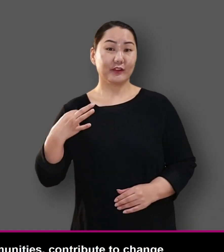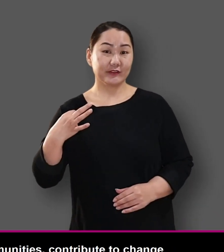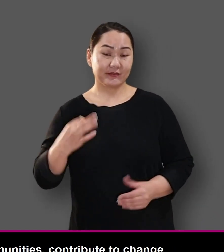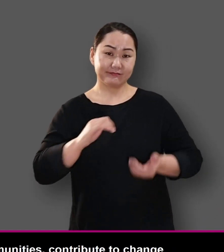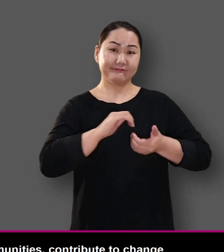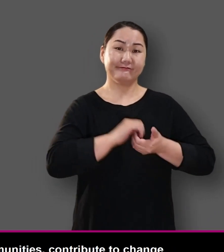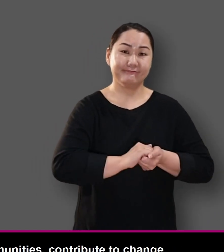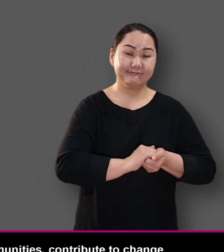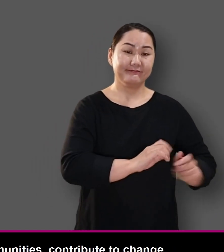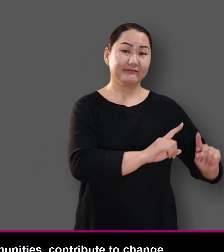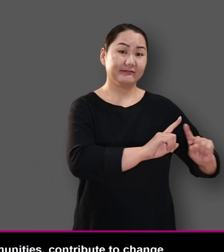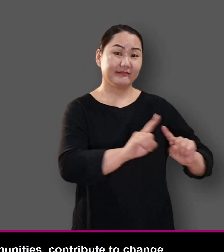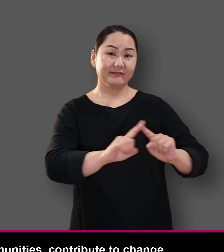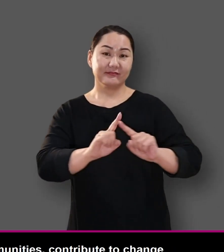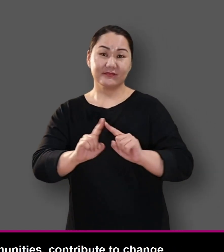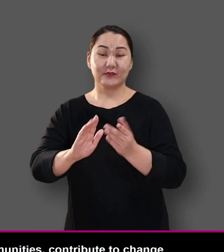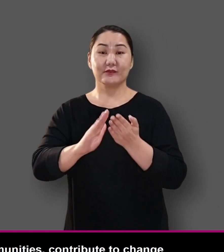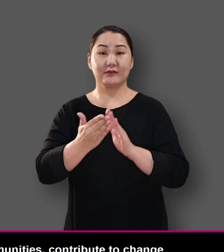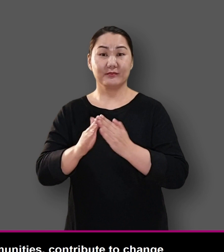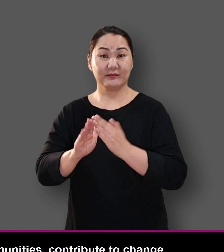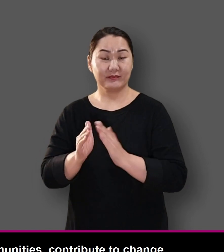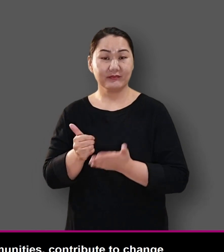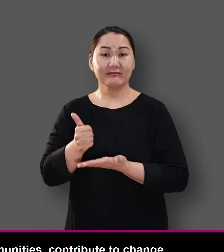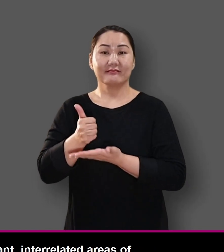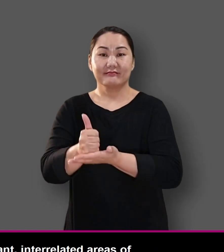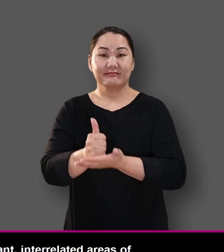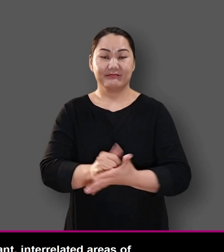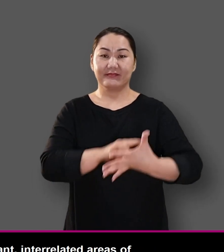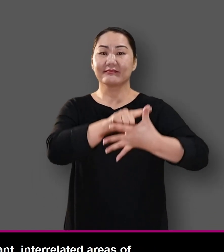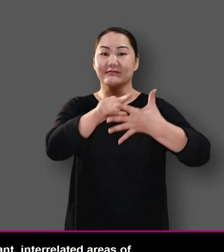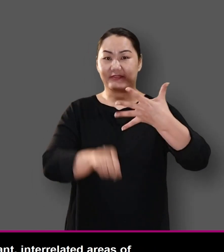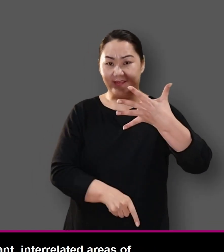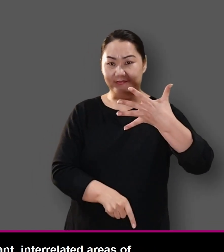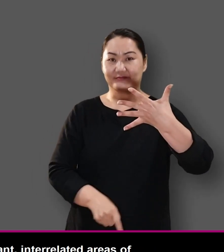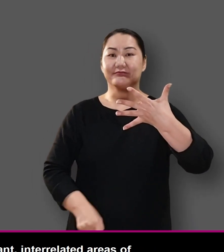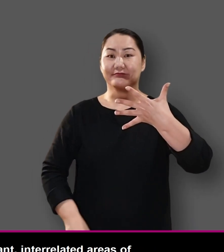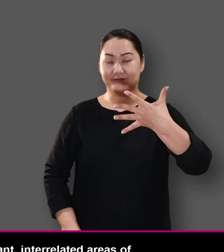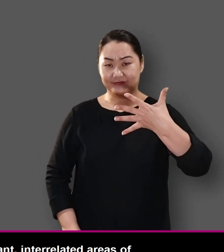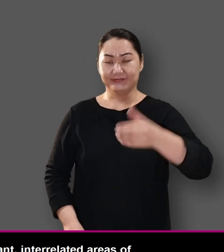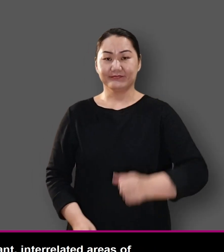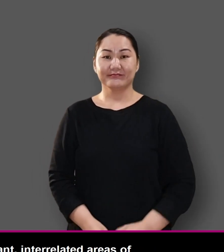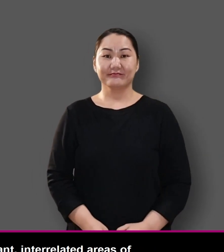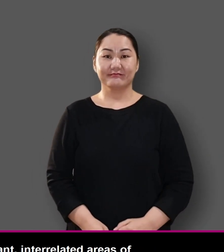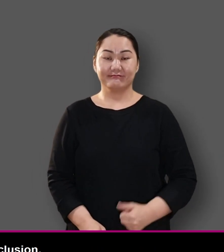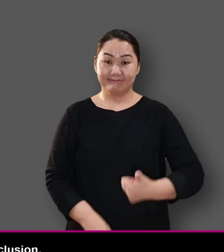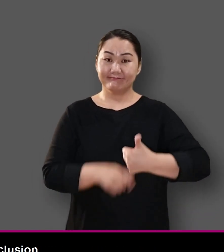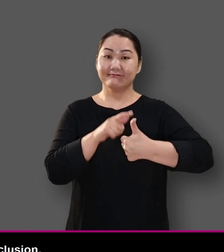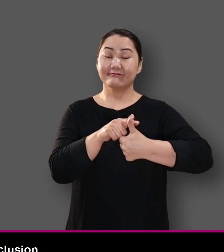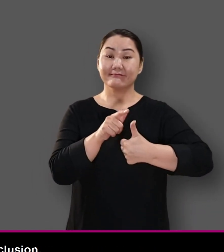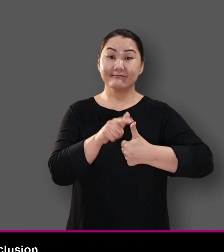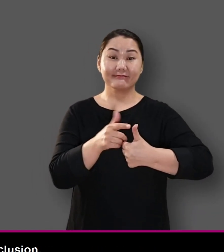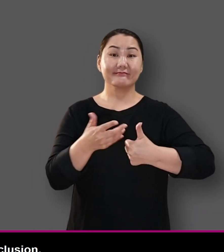working alongside communities contribute to change across 5 important, interrelated areas of inclusion.